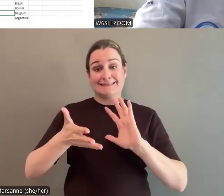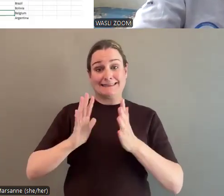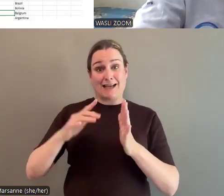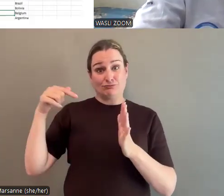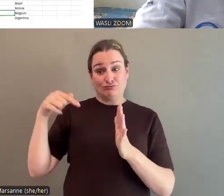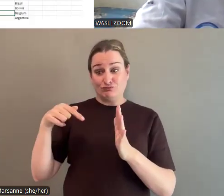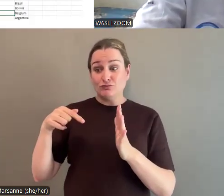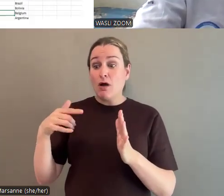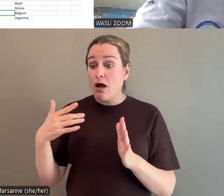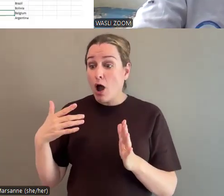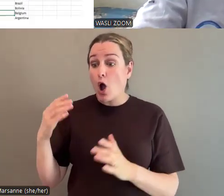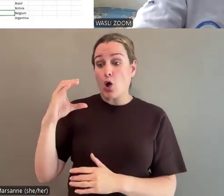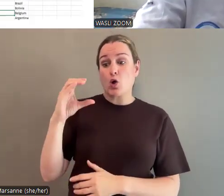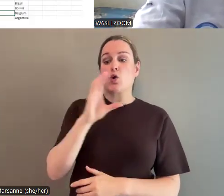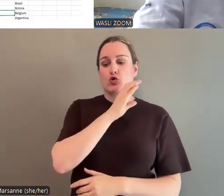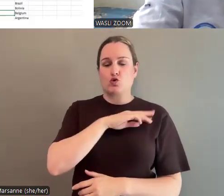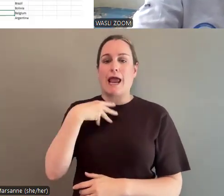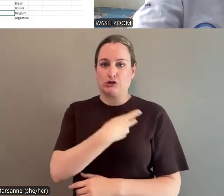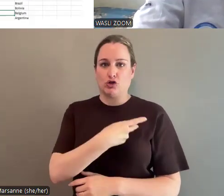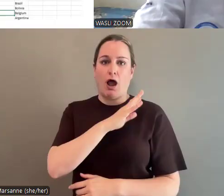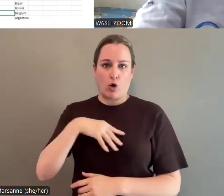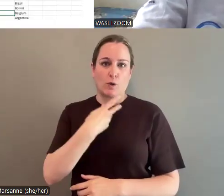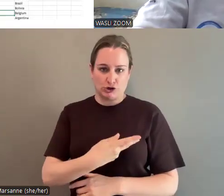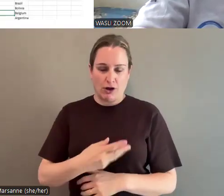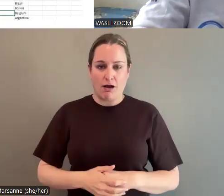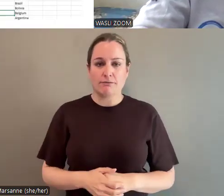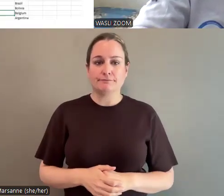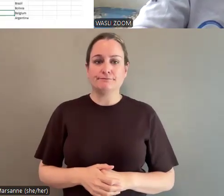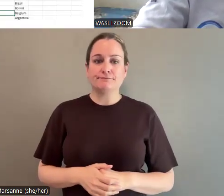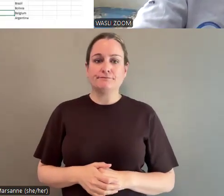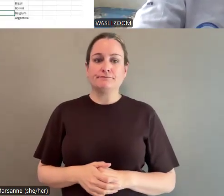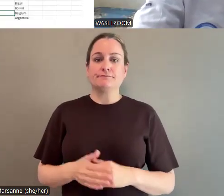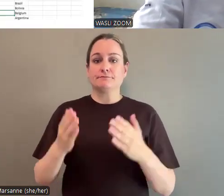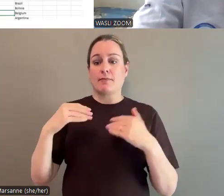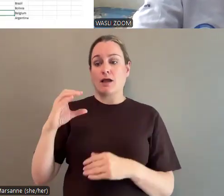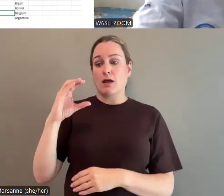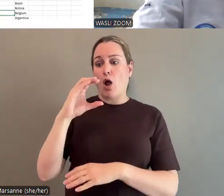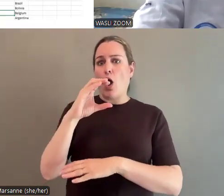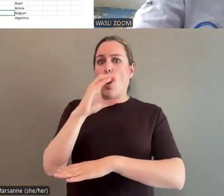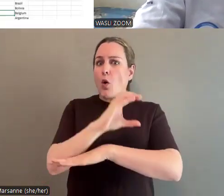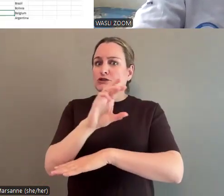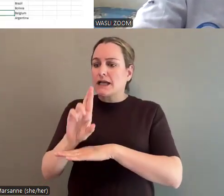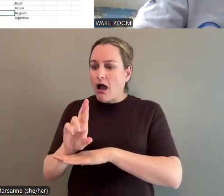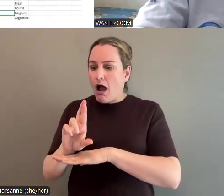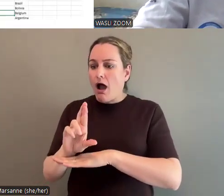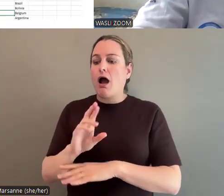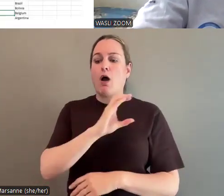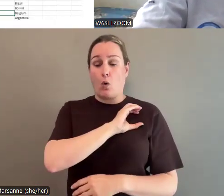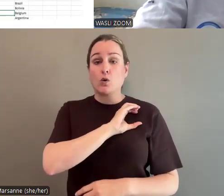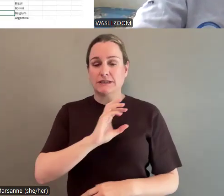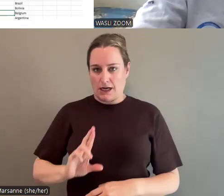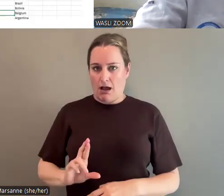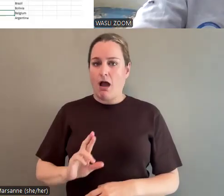paid their dues up to date. And we have the Costa Rica Association of Sign Language